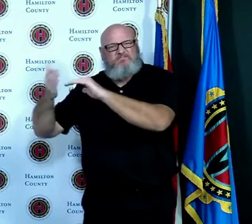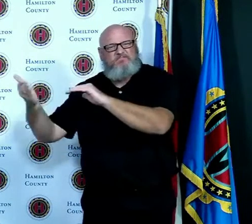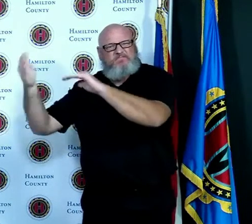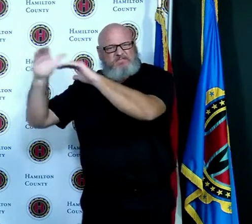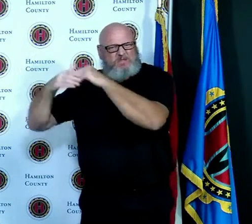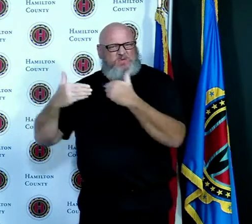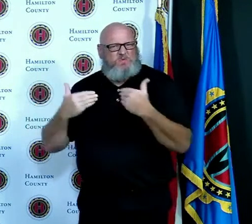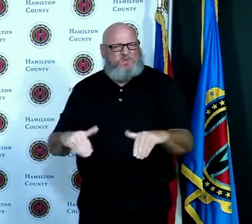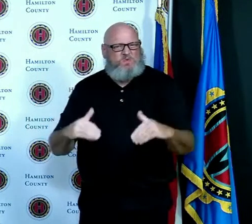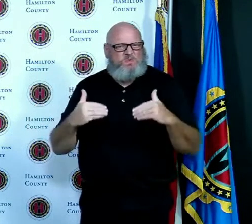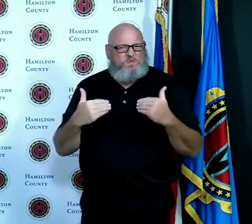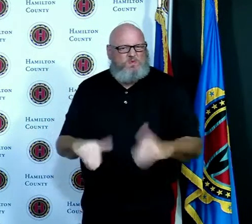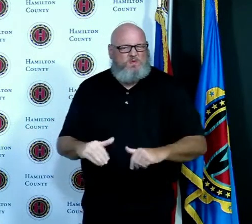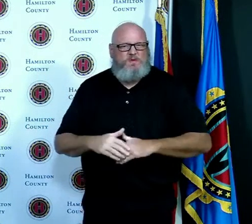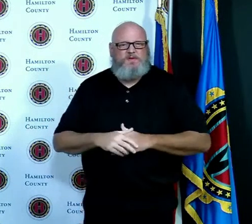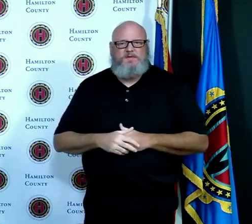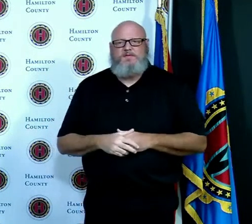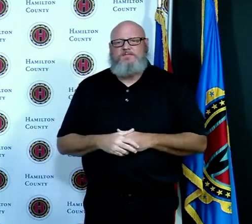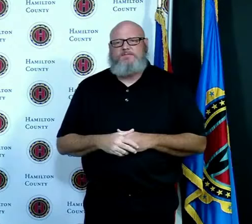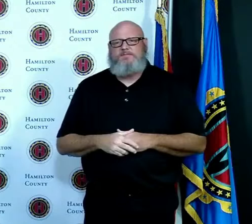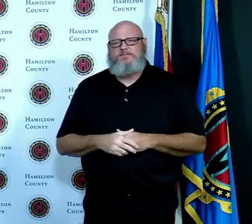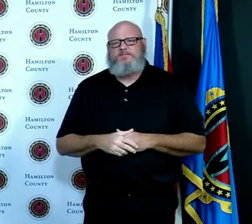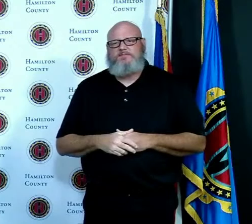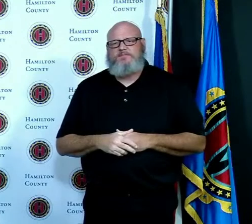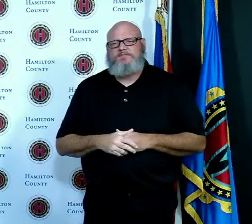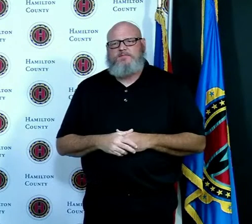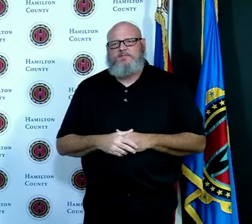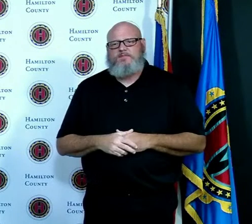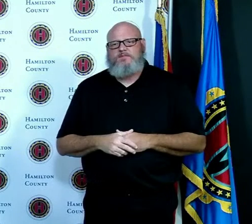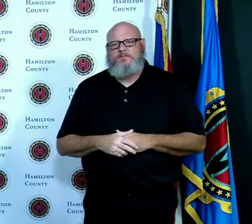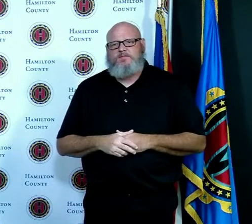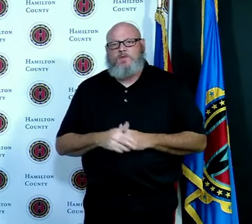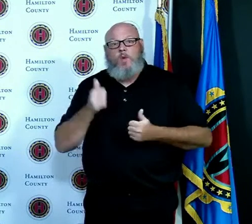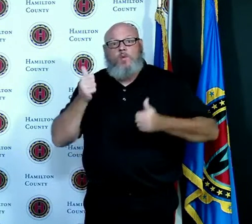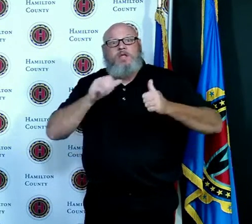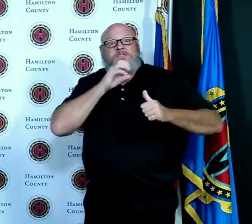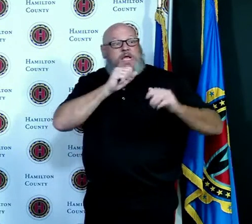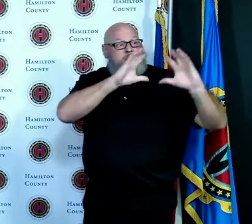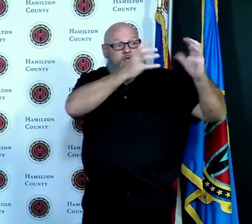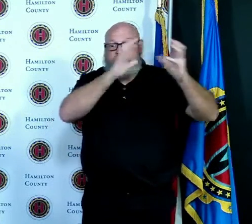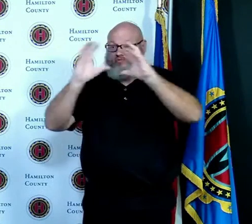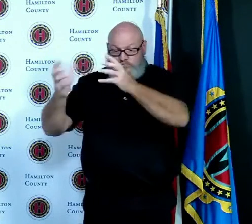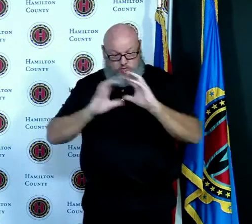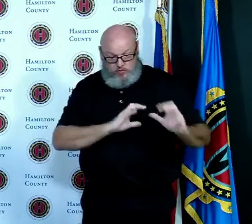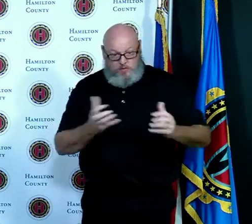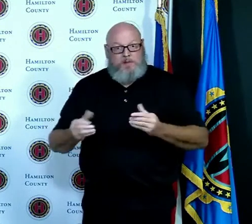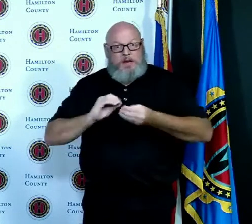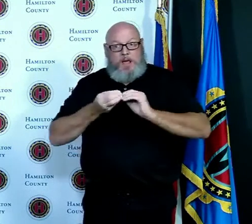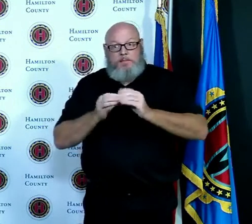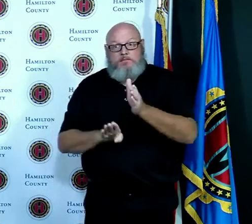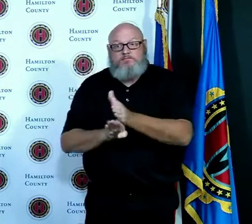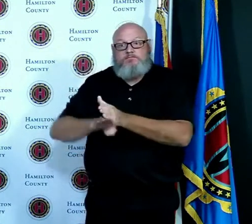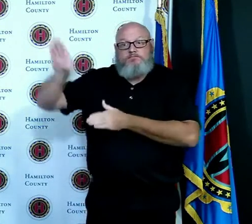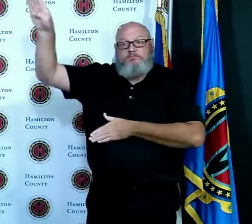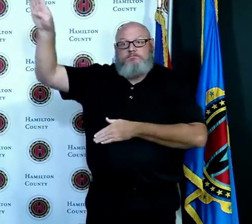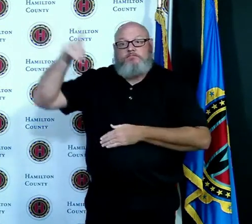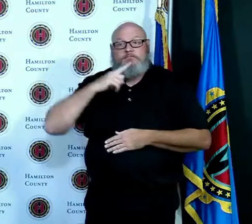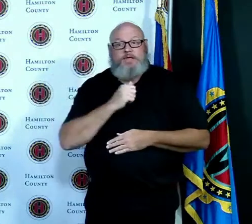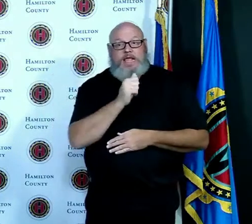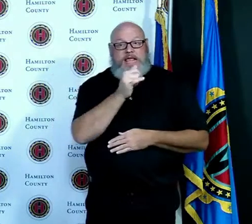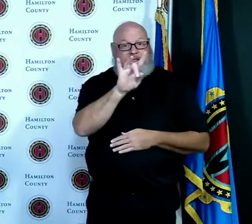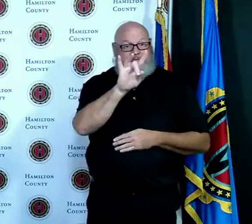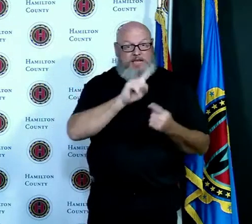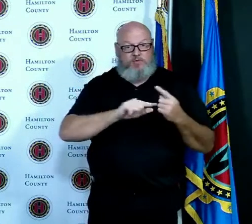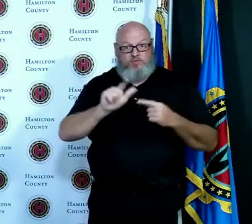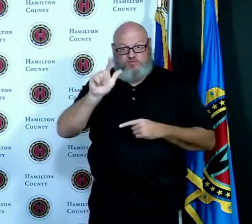was between 18 and 29-year-olds. They had 408 cases in the last 7 days alone. Unfortunately, there were